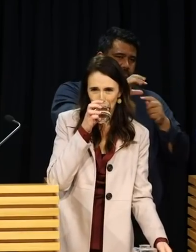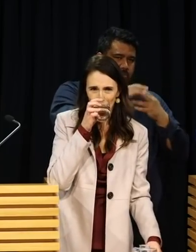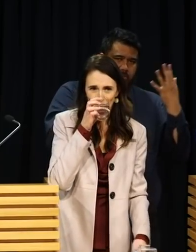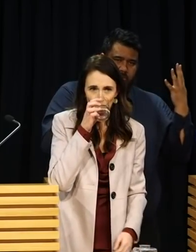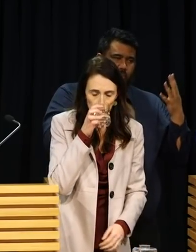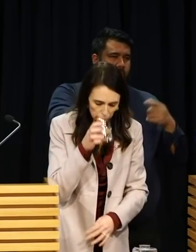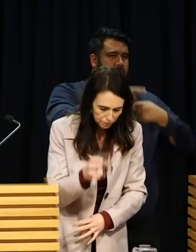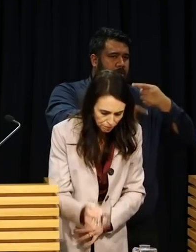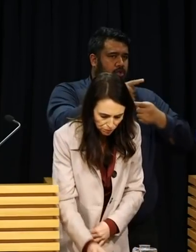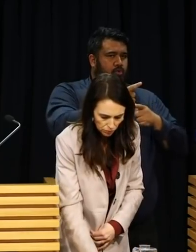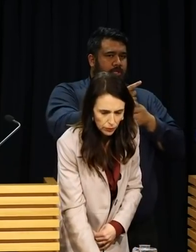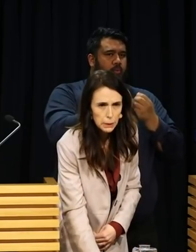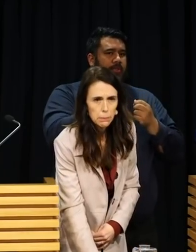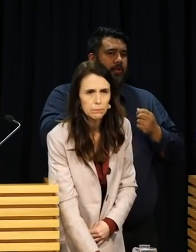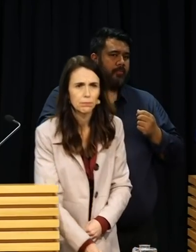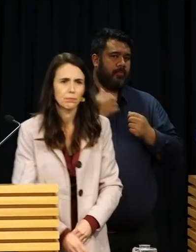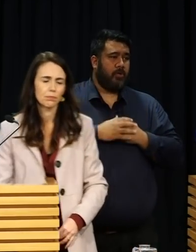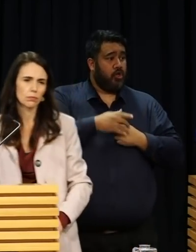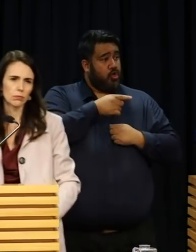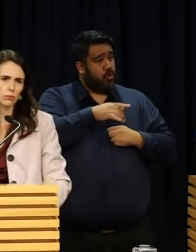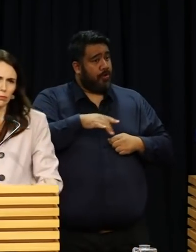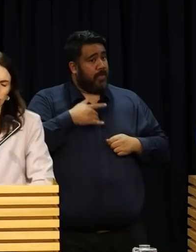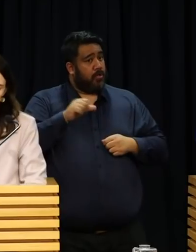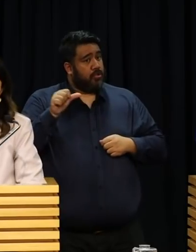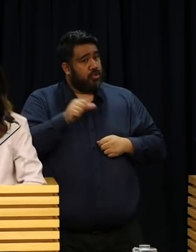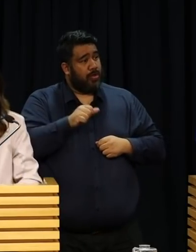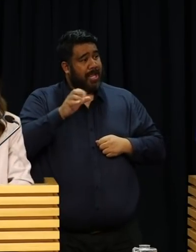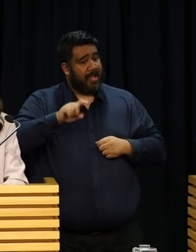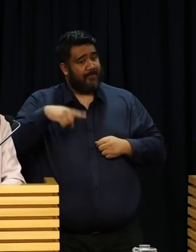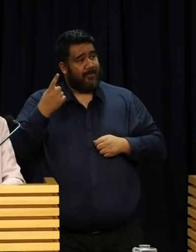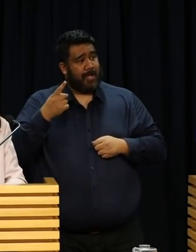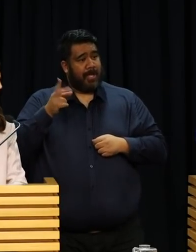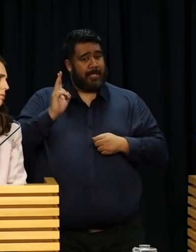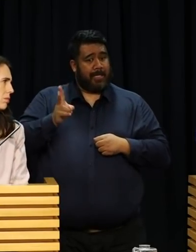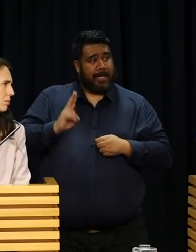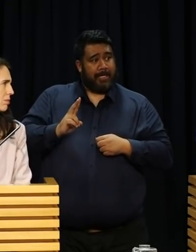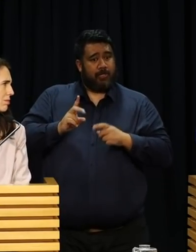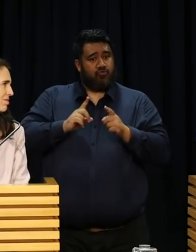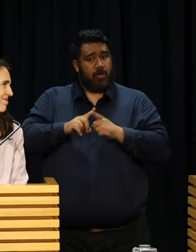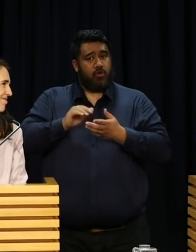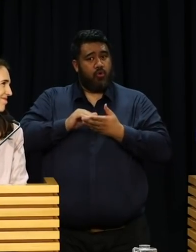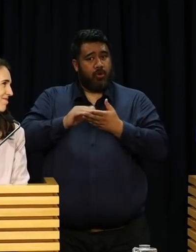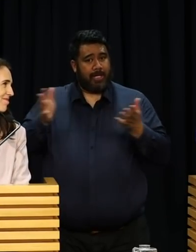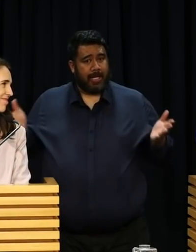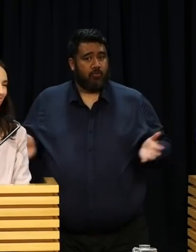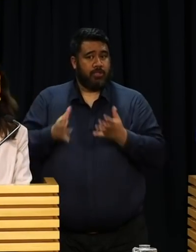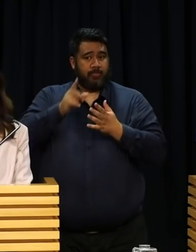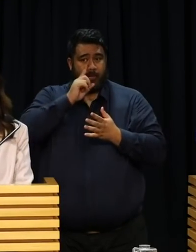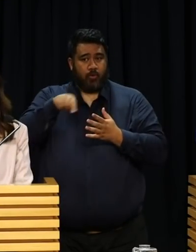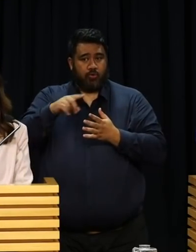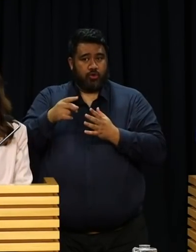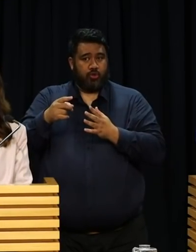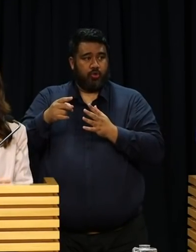have those discussions with the Minister of Immigration. To be another amnesty scheme. I have a personal view that I won't be sharing here